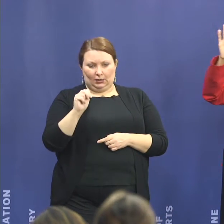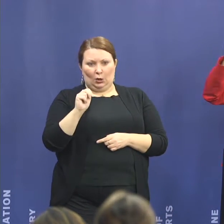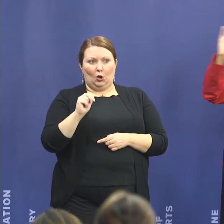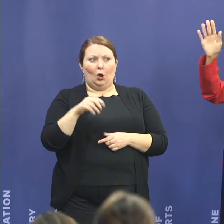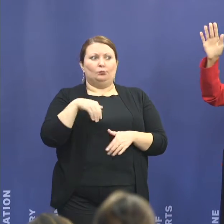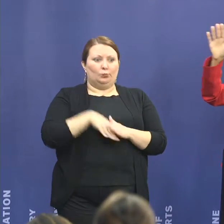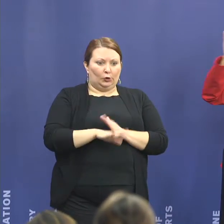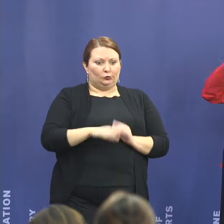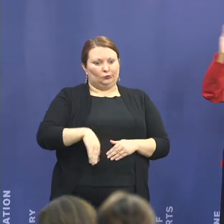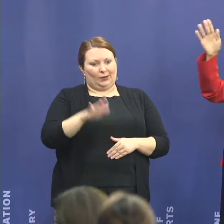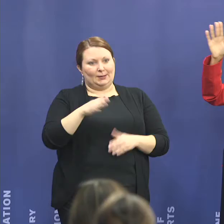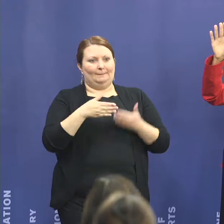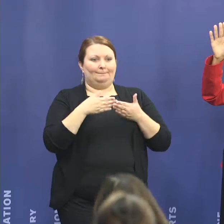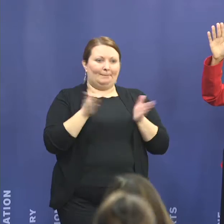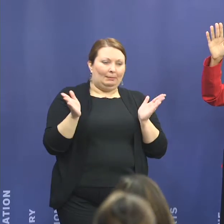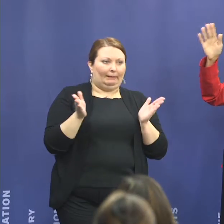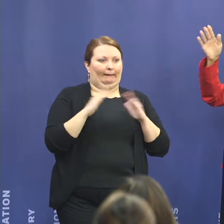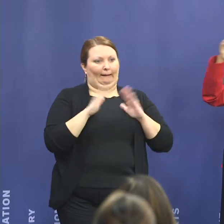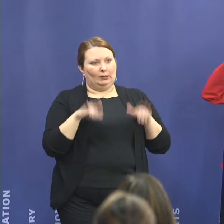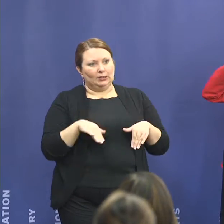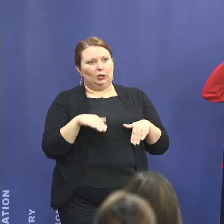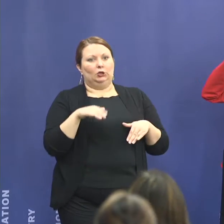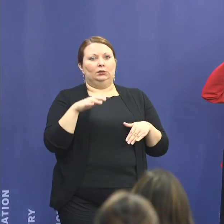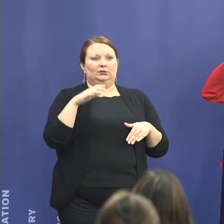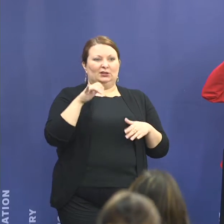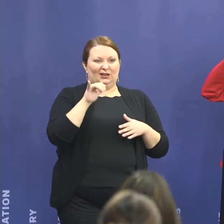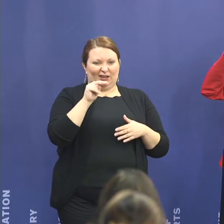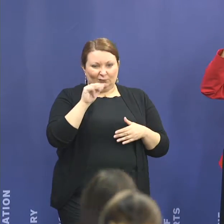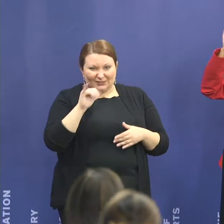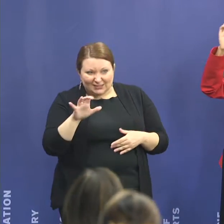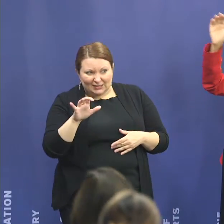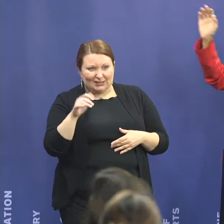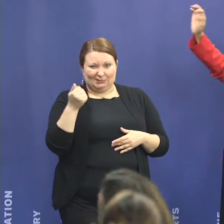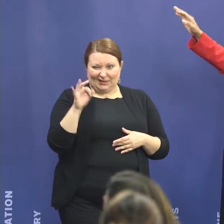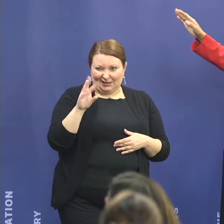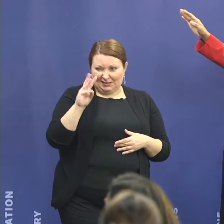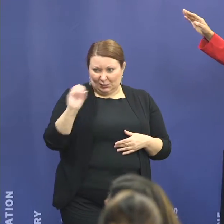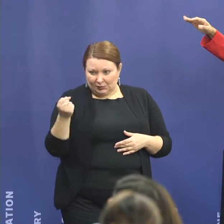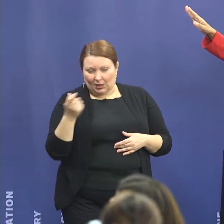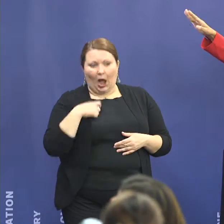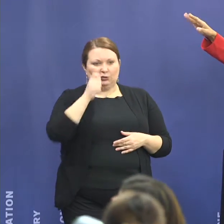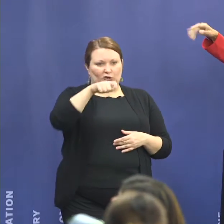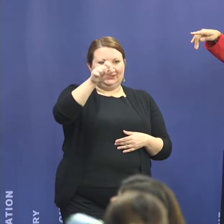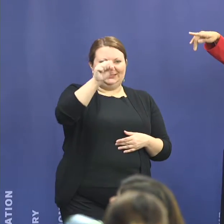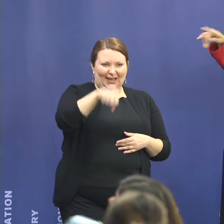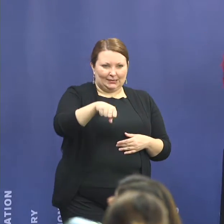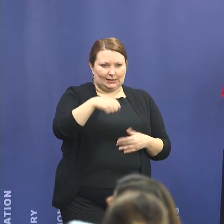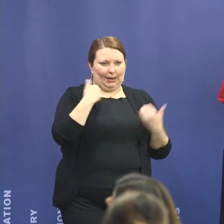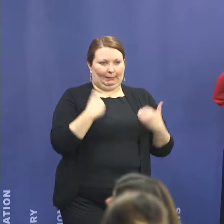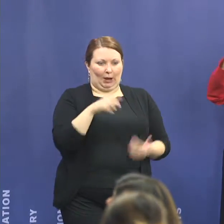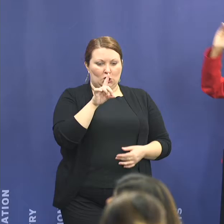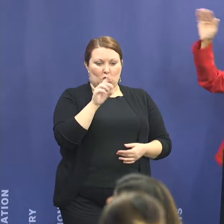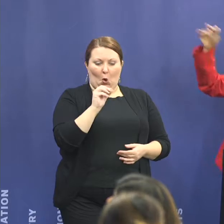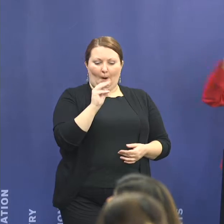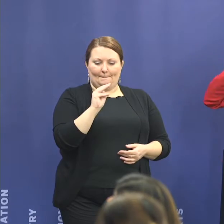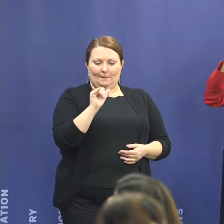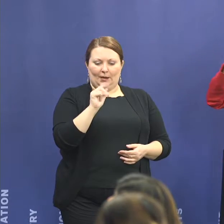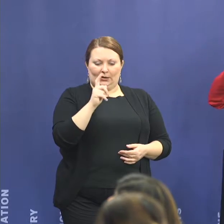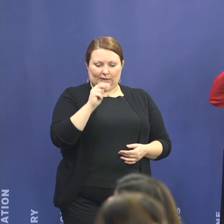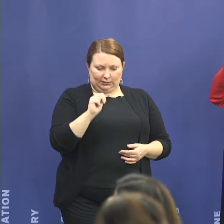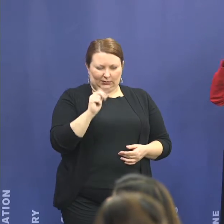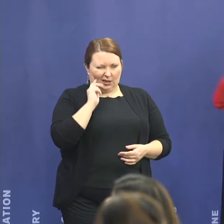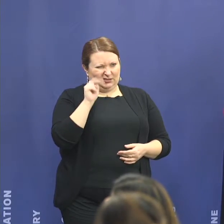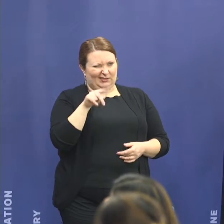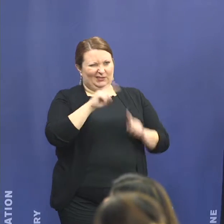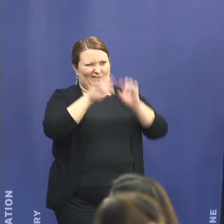public housing in New York City in the 1960s, right? I would check, yes, Dominican, and then I would look at those